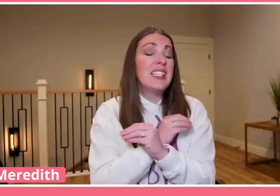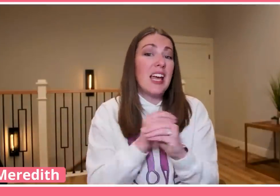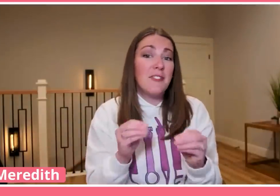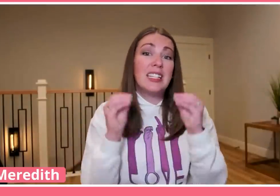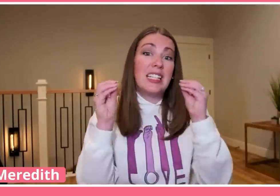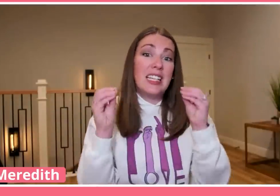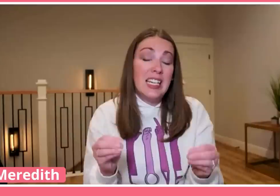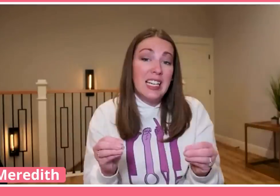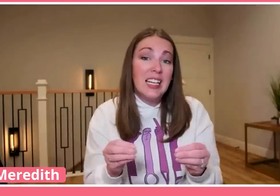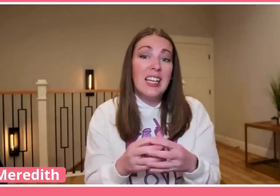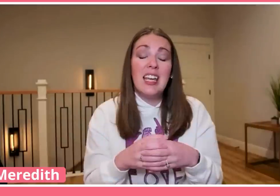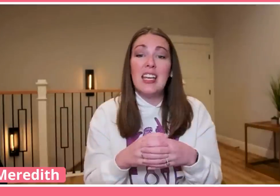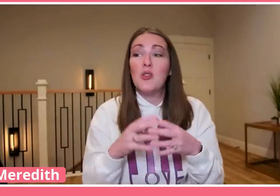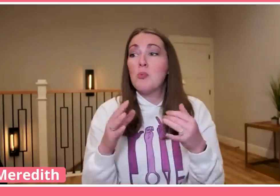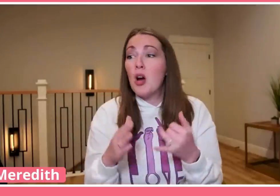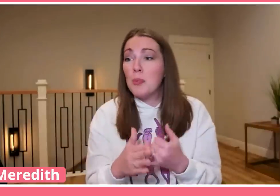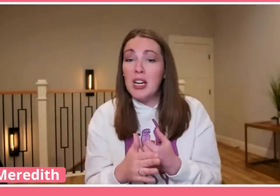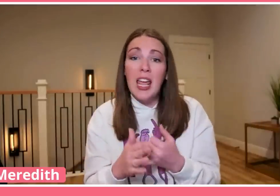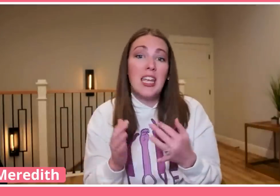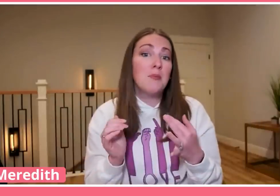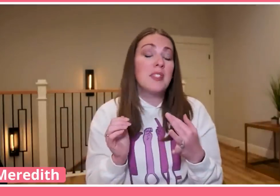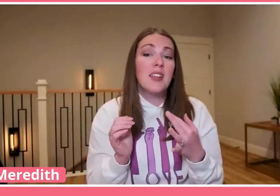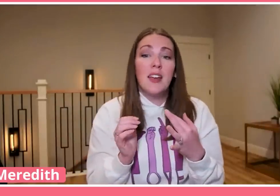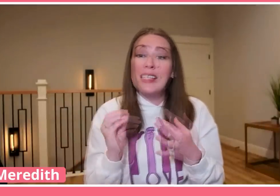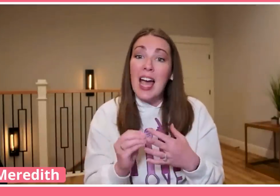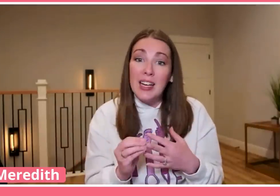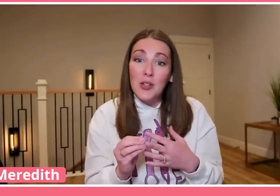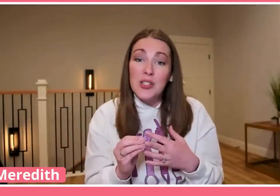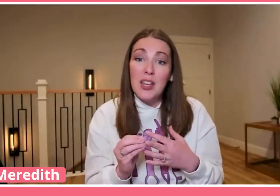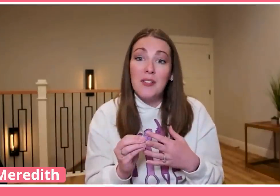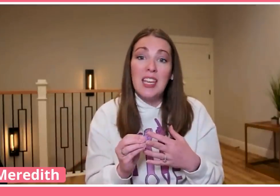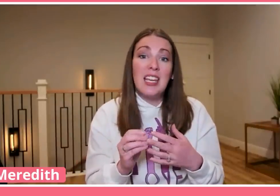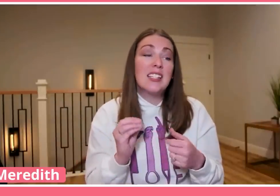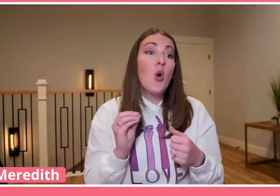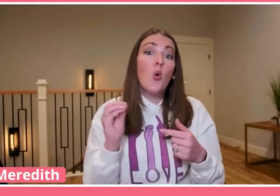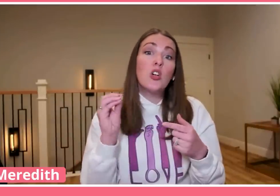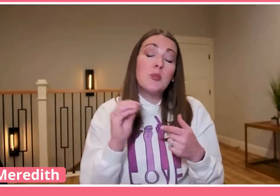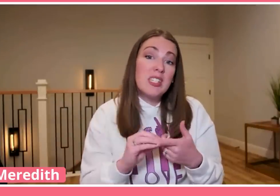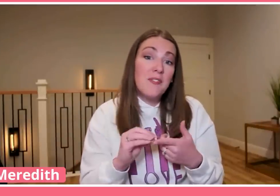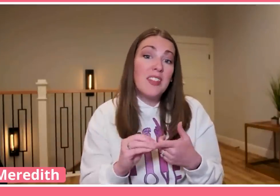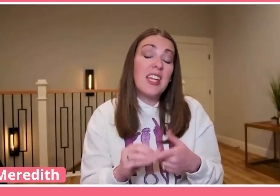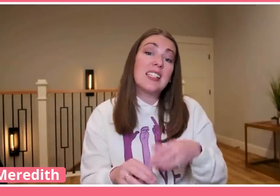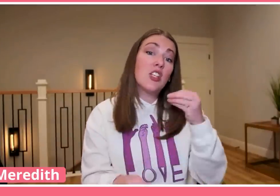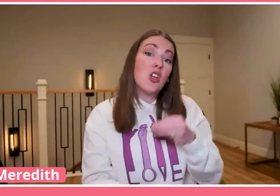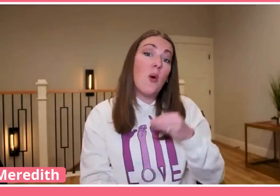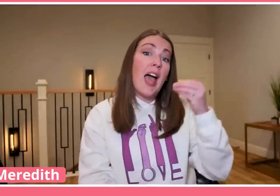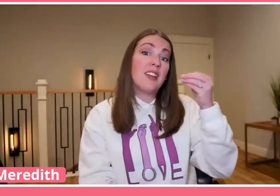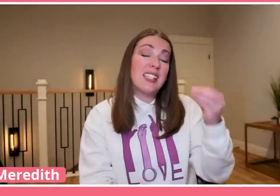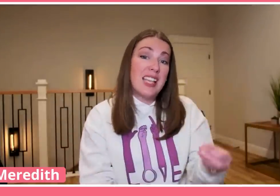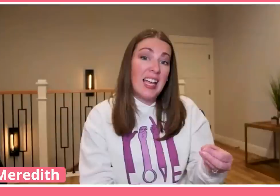definitely needed in those proper names, titles of things or specific things that don't have a sign.